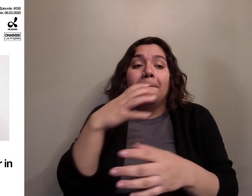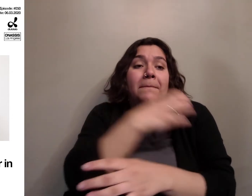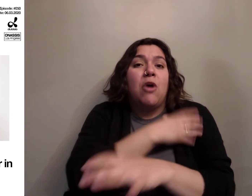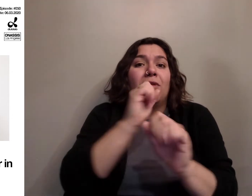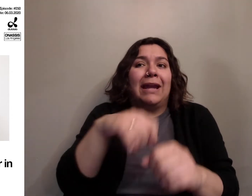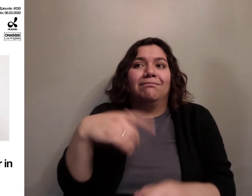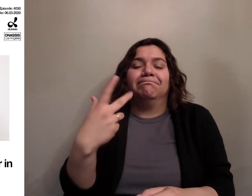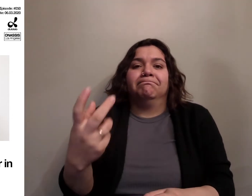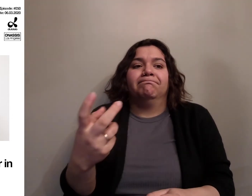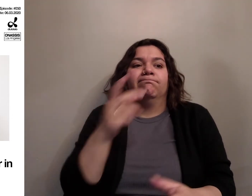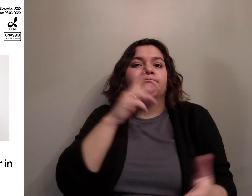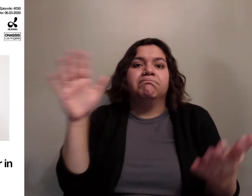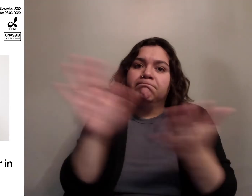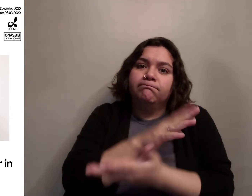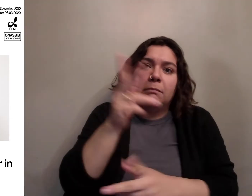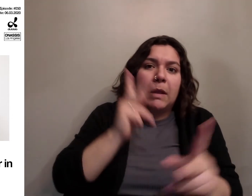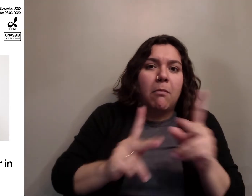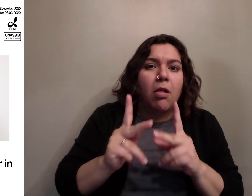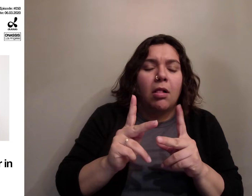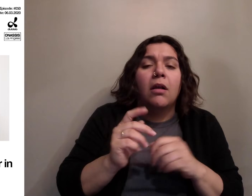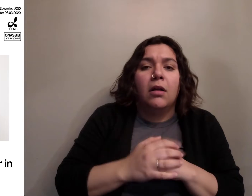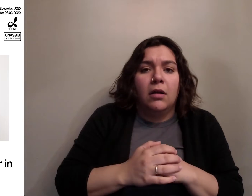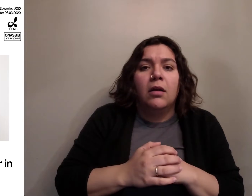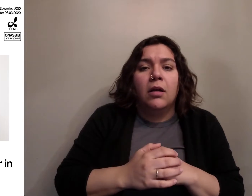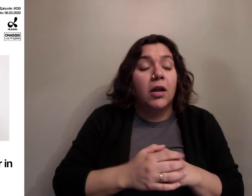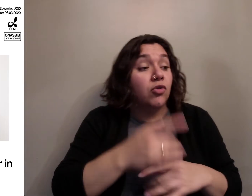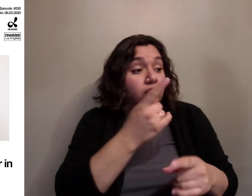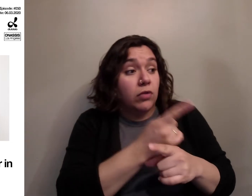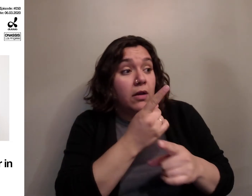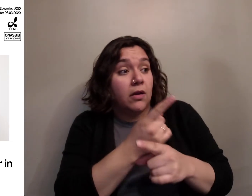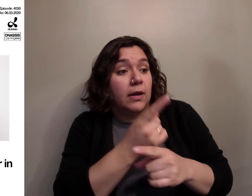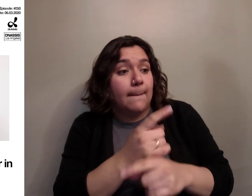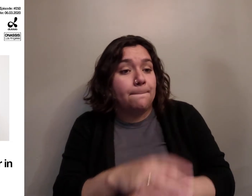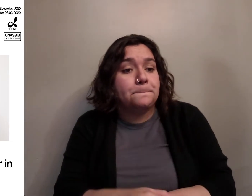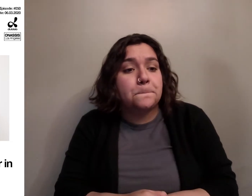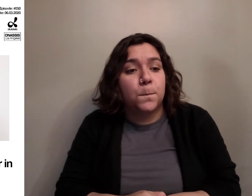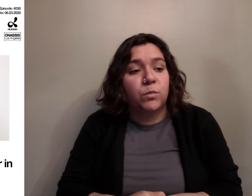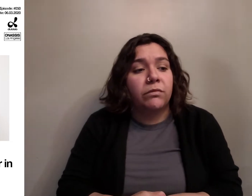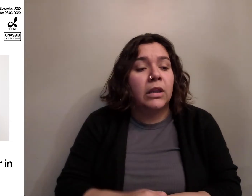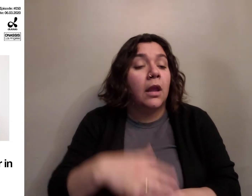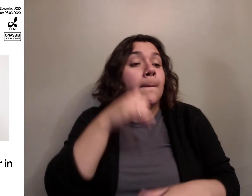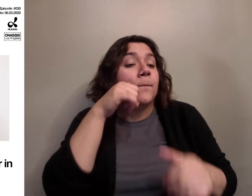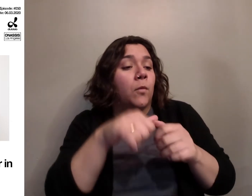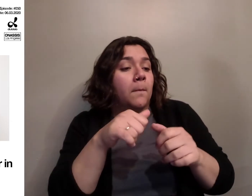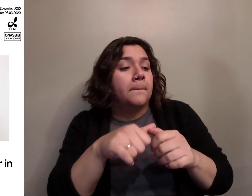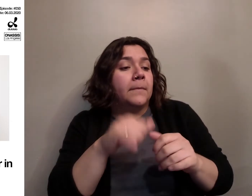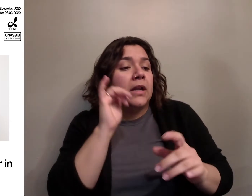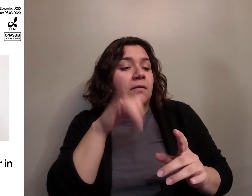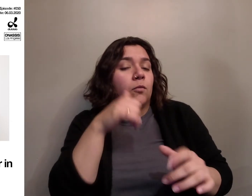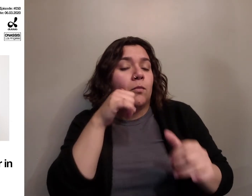power can blind and women. No kidding.